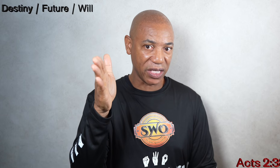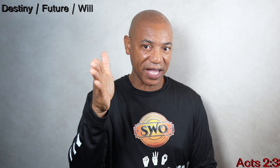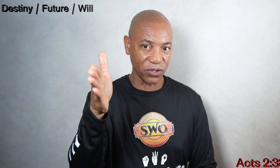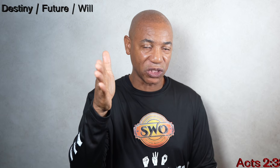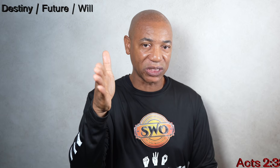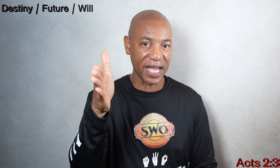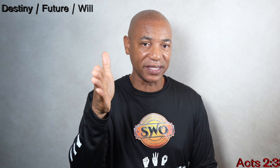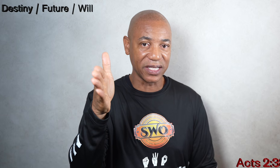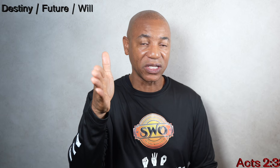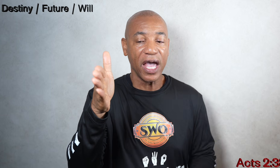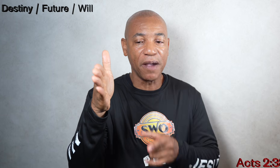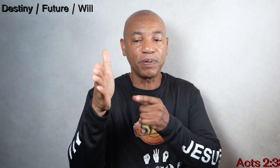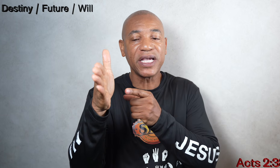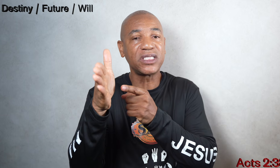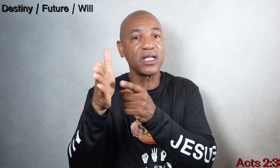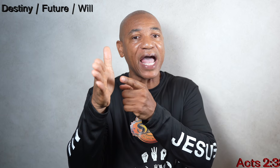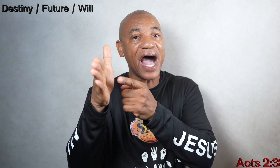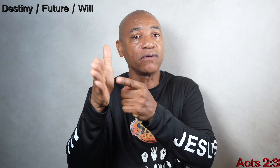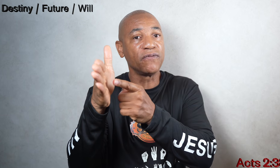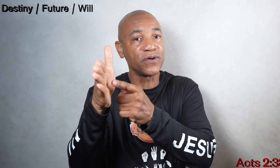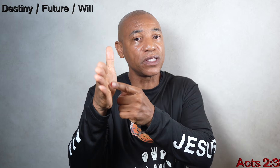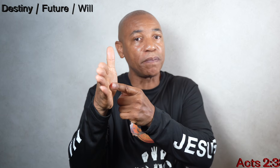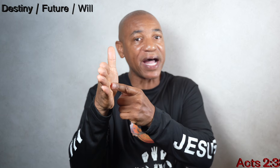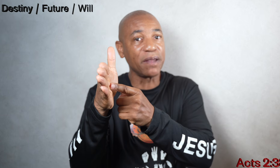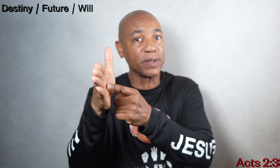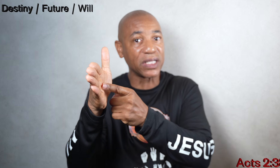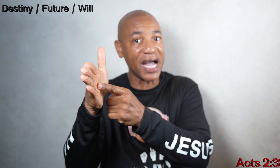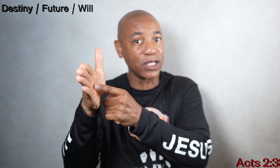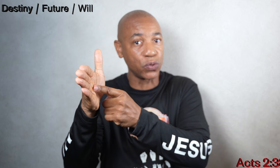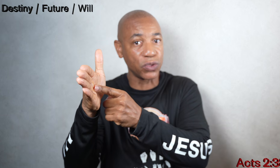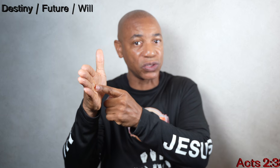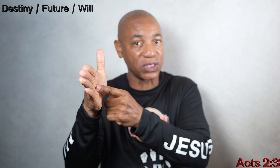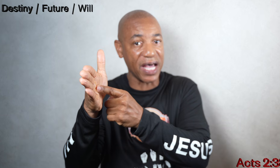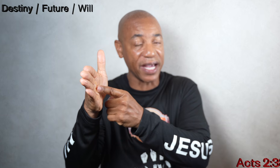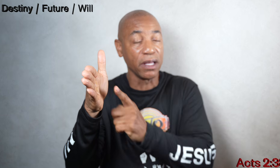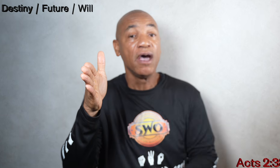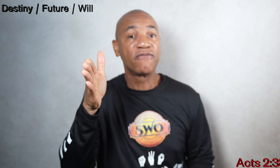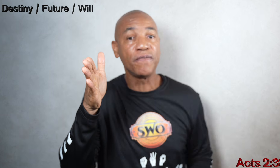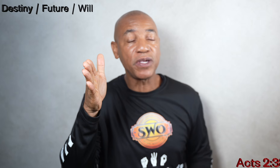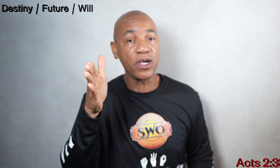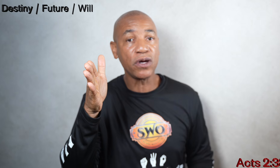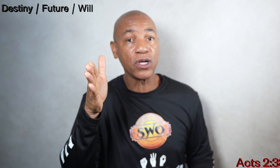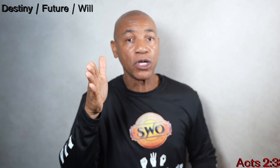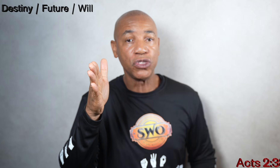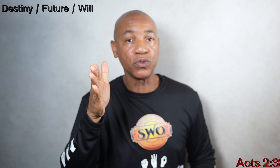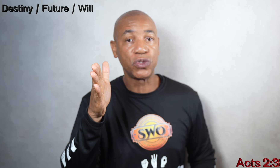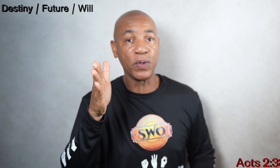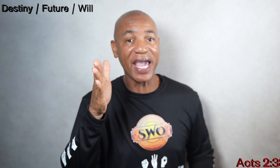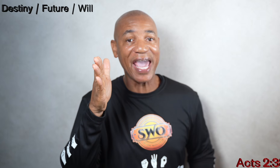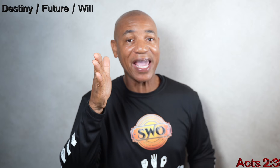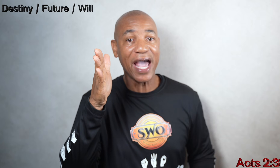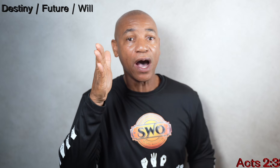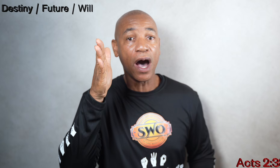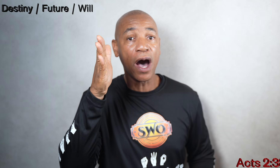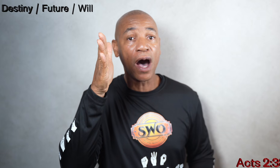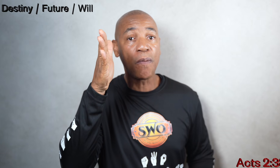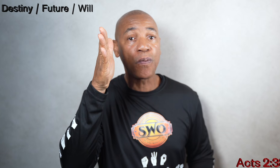together just like this, and place it out in front of the body, but kind of towards the side. From here, you'll do a